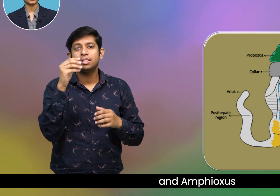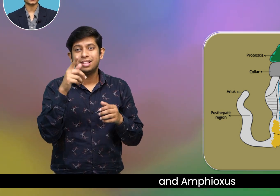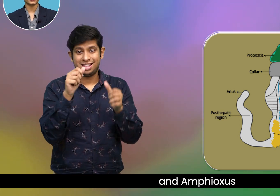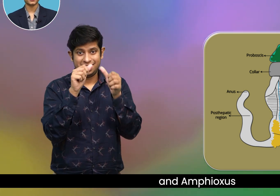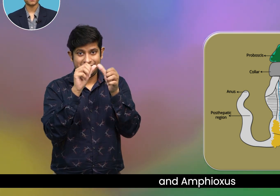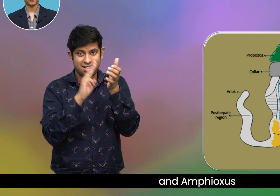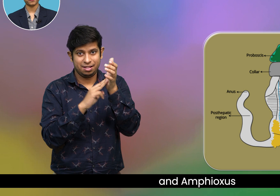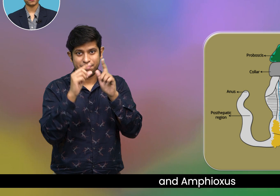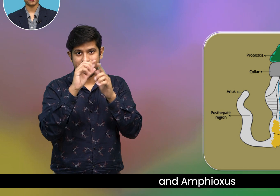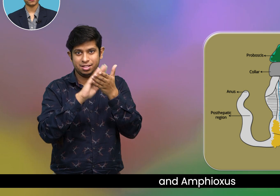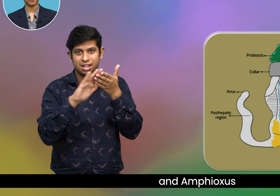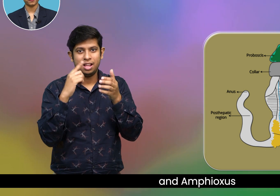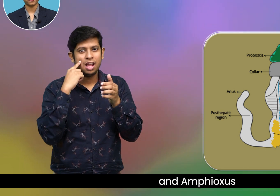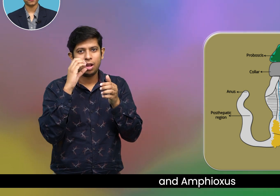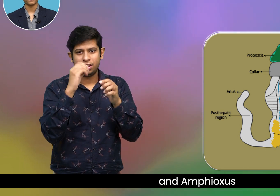amphioxus.